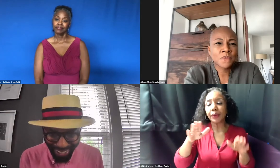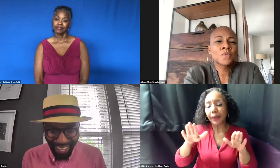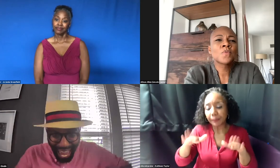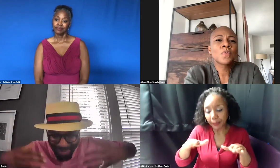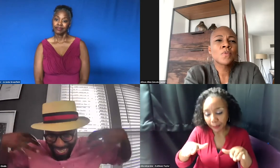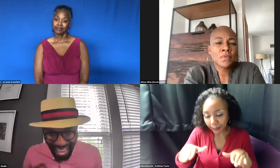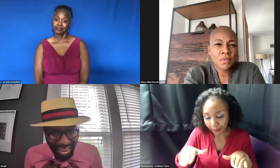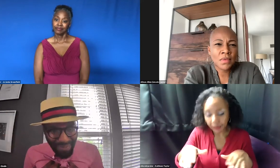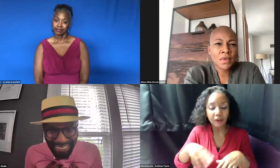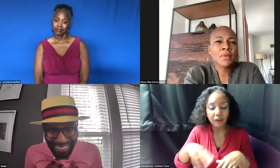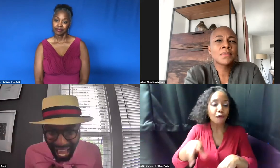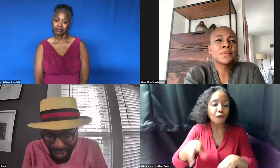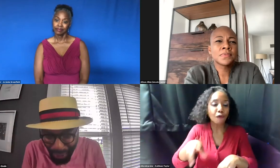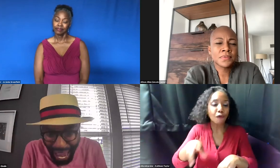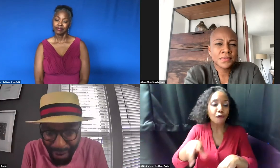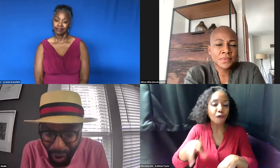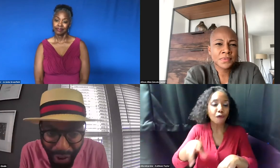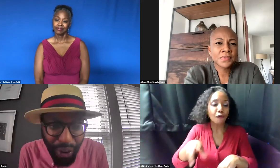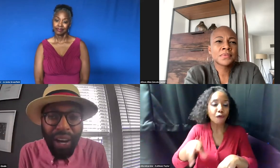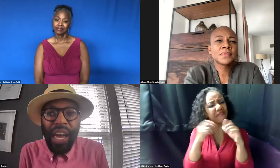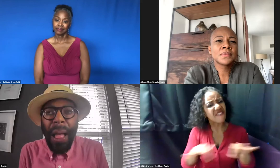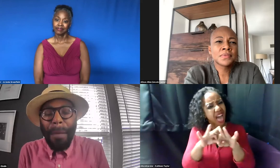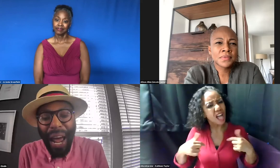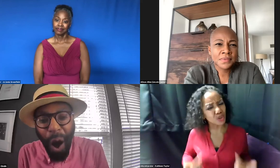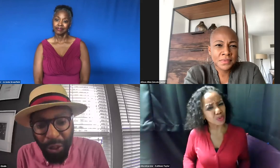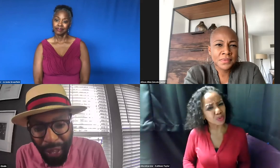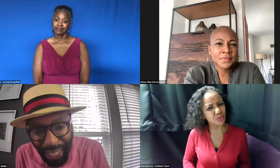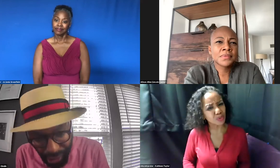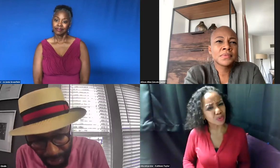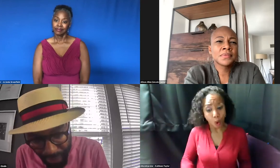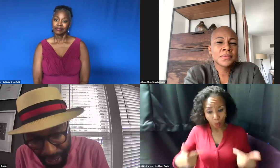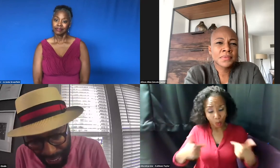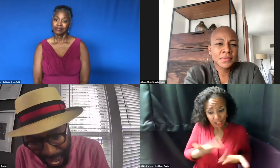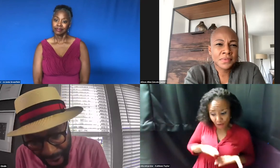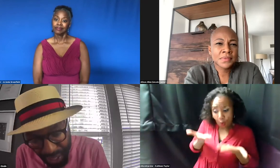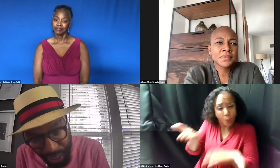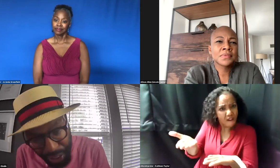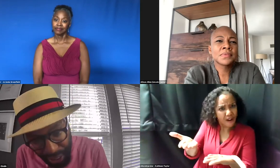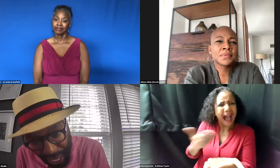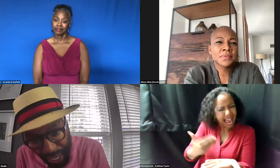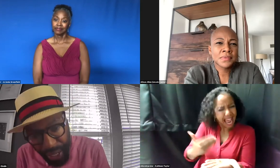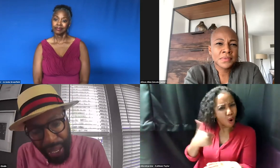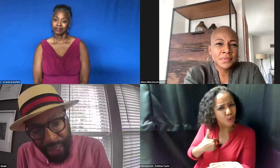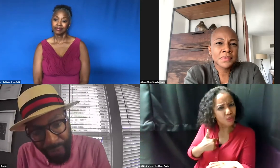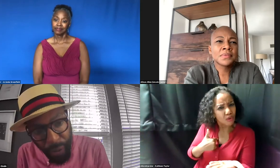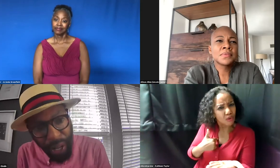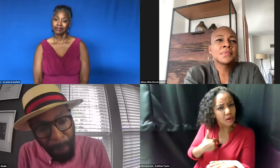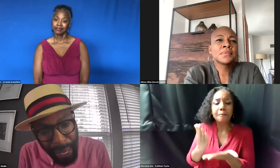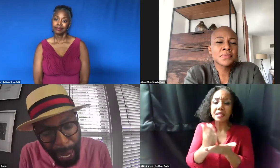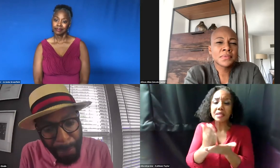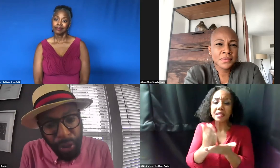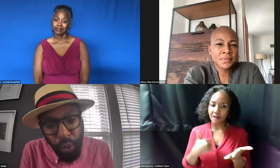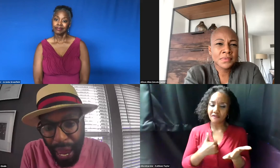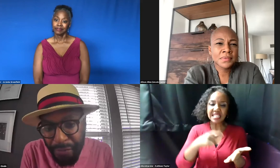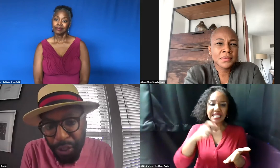valued. I know what I have to offer. But I also think that some of us have to understand that for us to